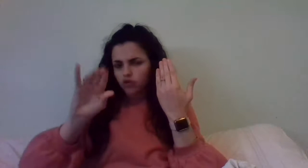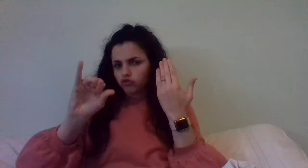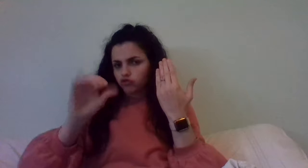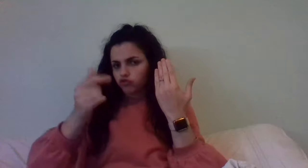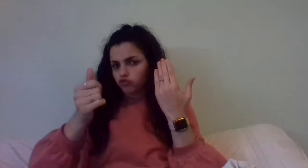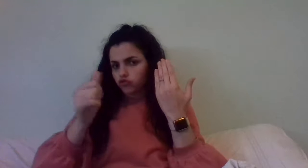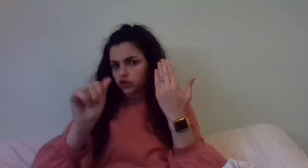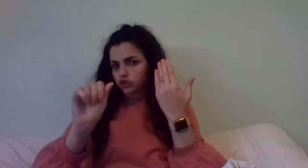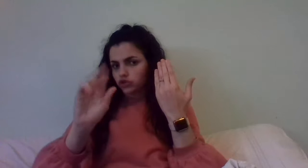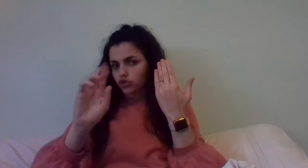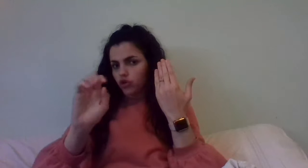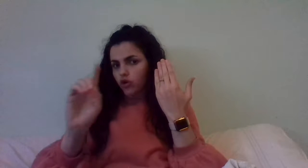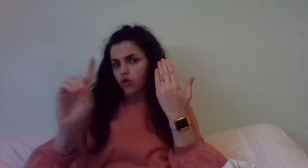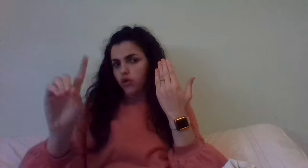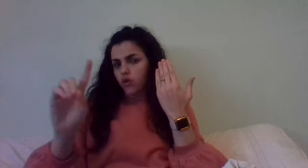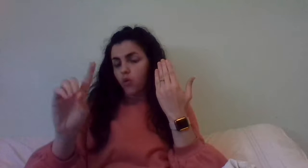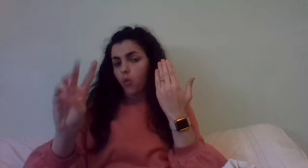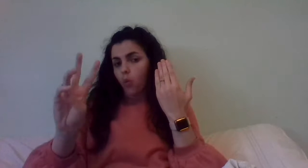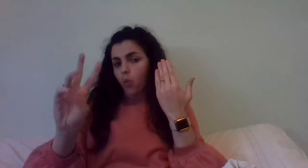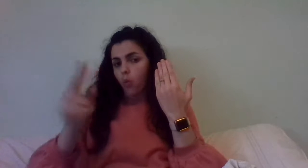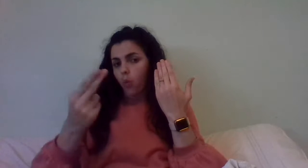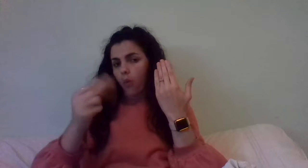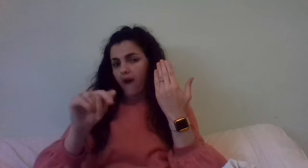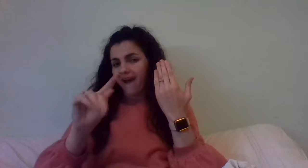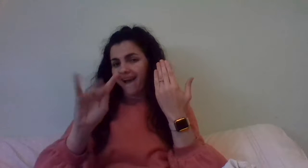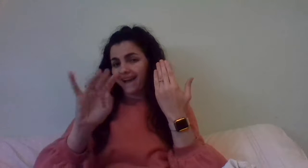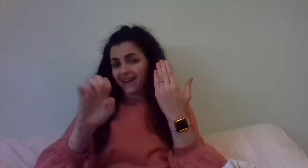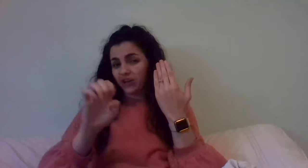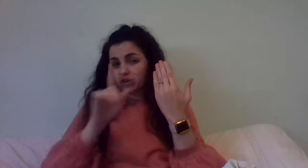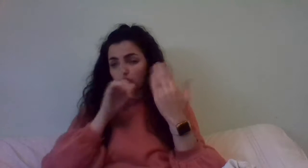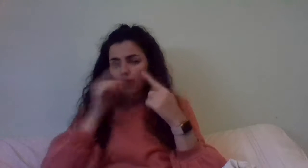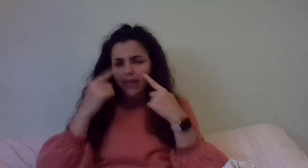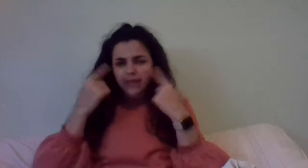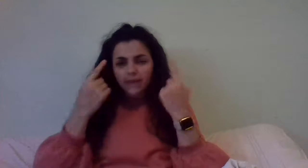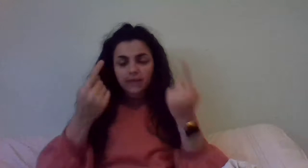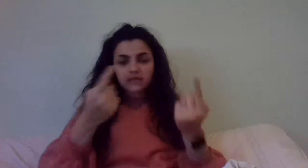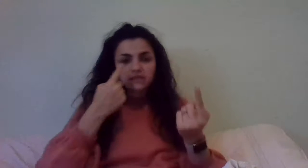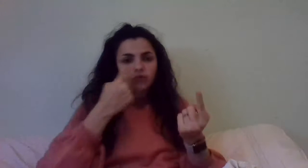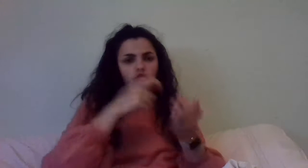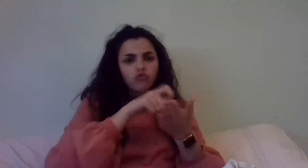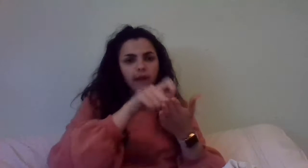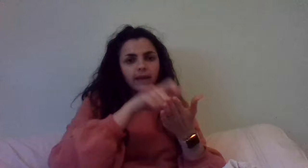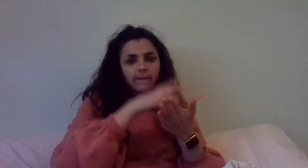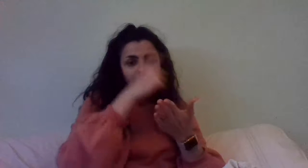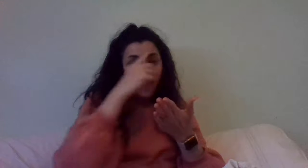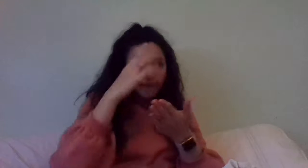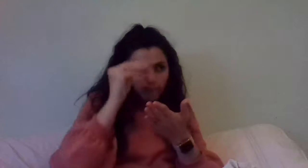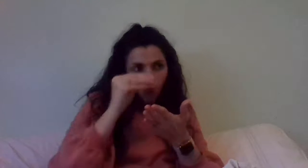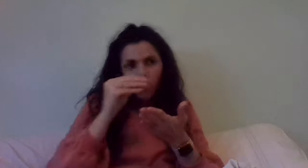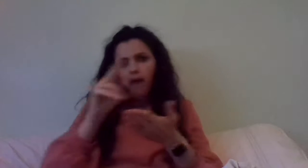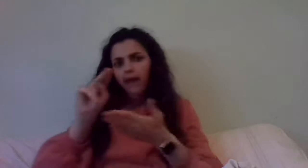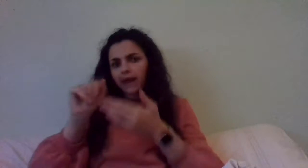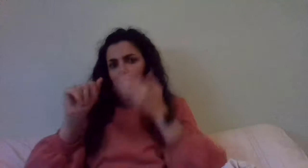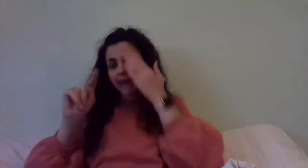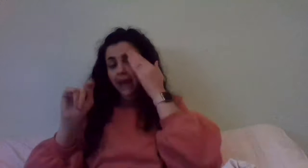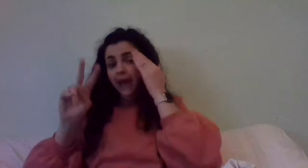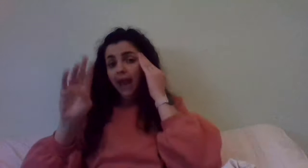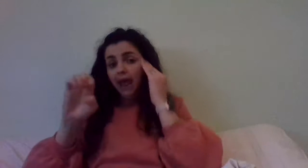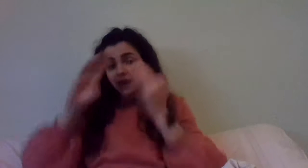for being the novelist for the books Black Boy and Native Son. But this book It's very